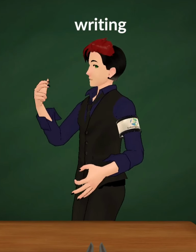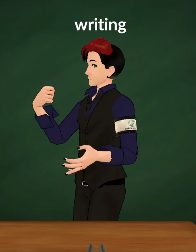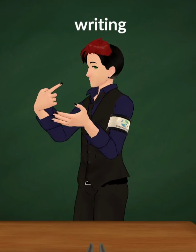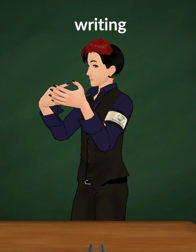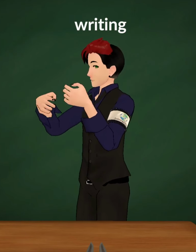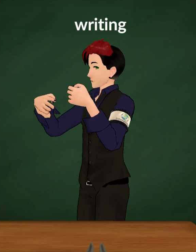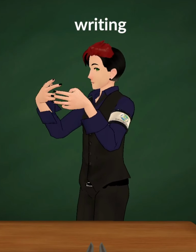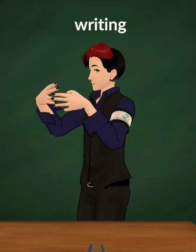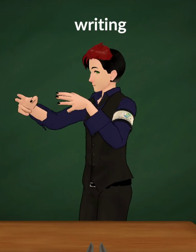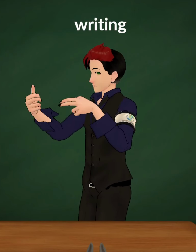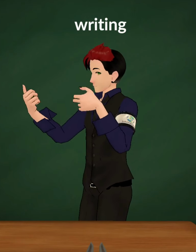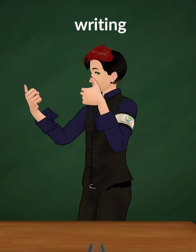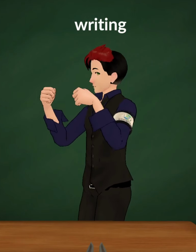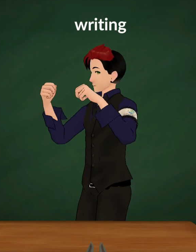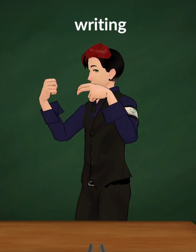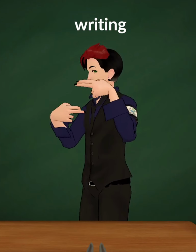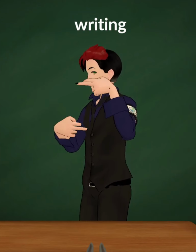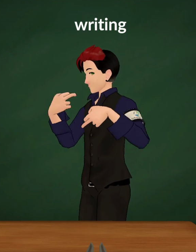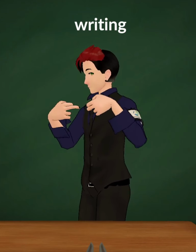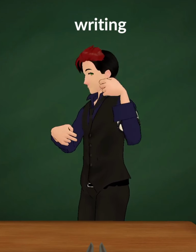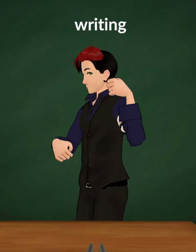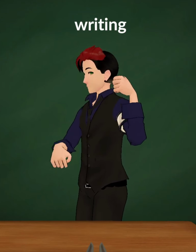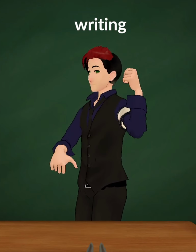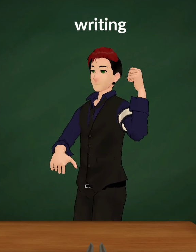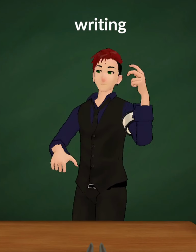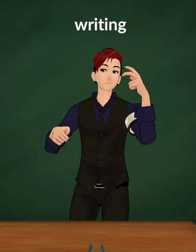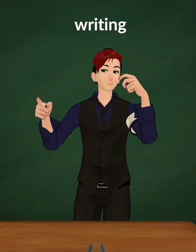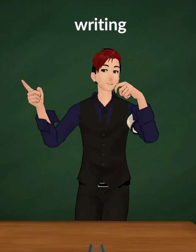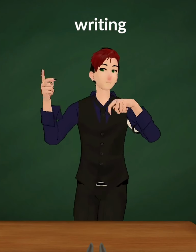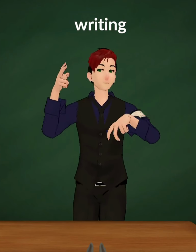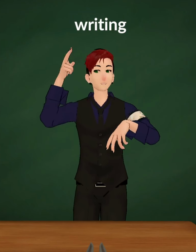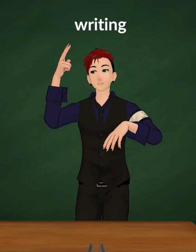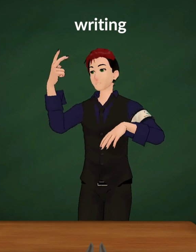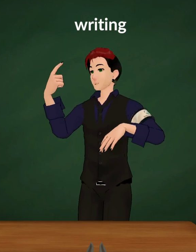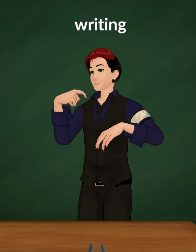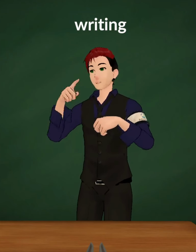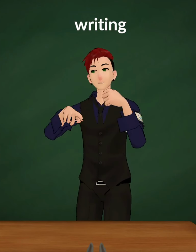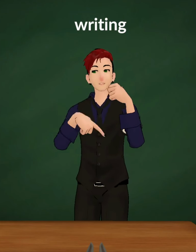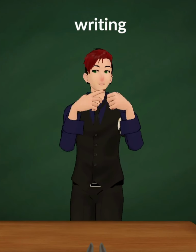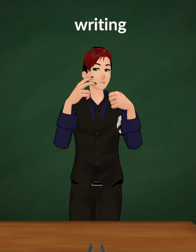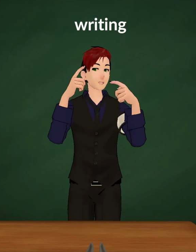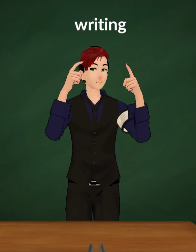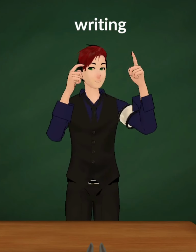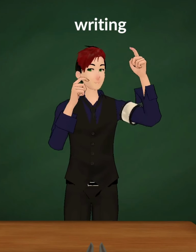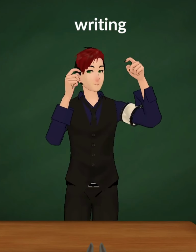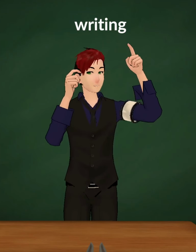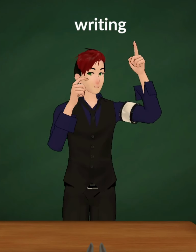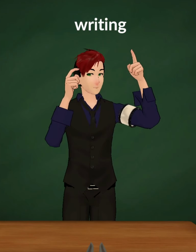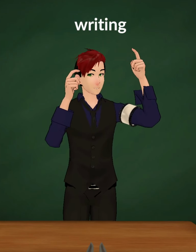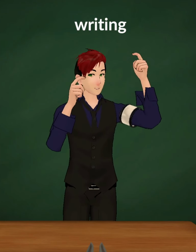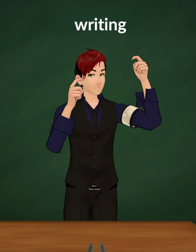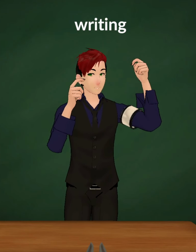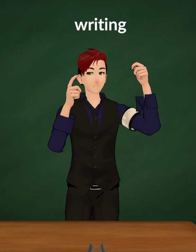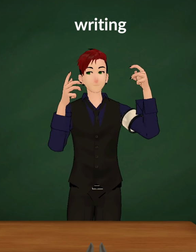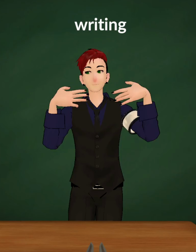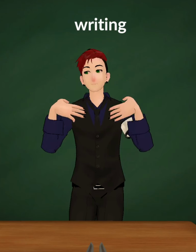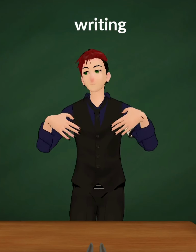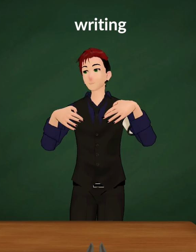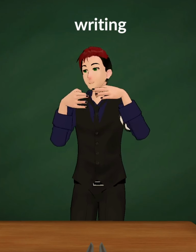Okay, I can talk about that real quick. No problem. Okay, so Shizi asked me about facial expressions and